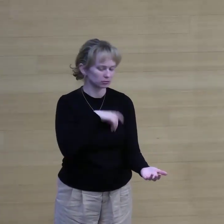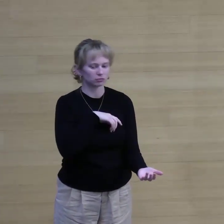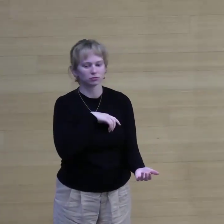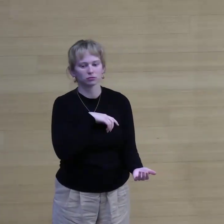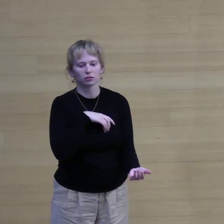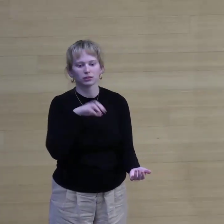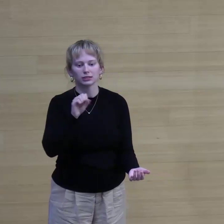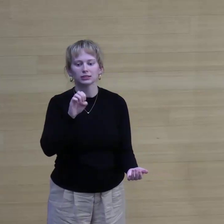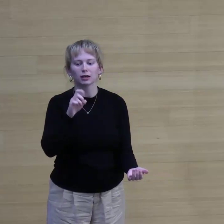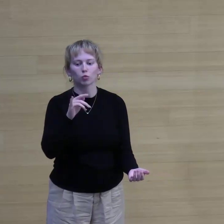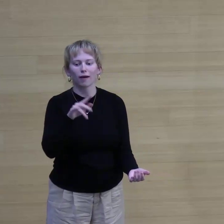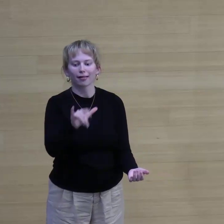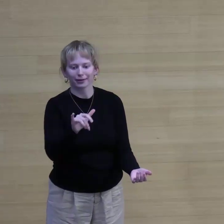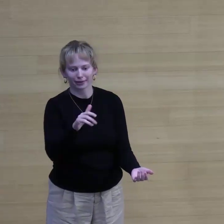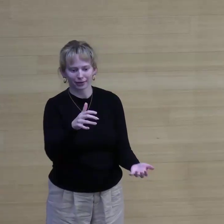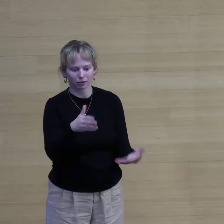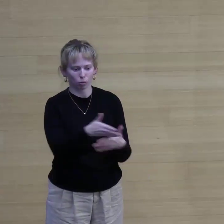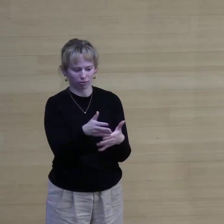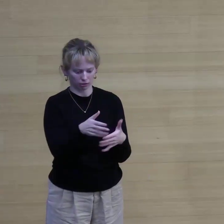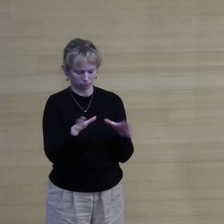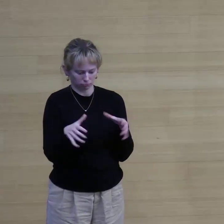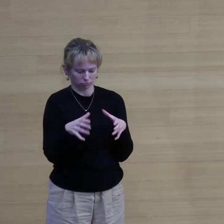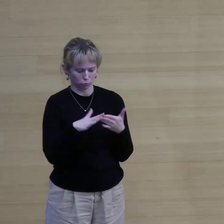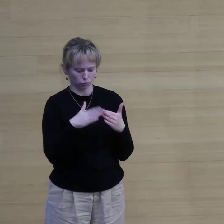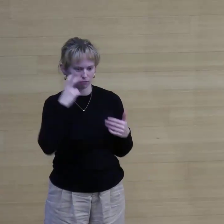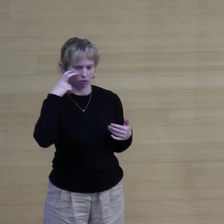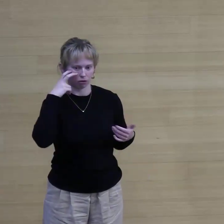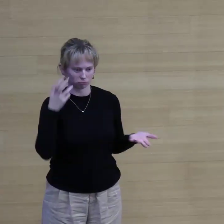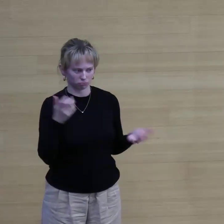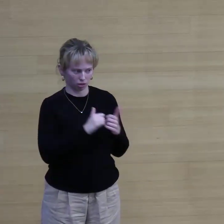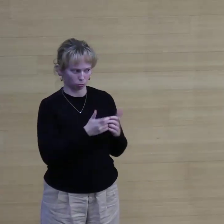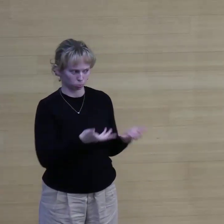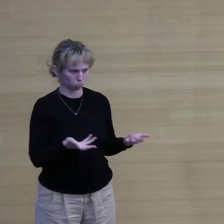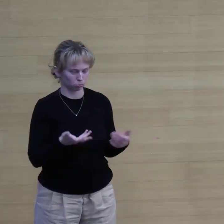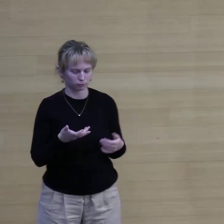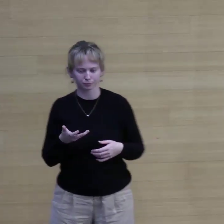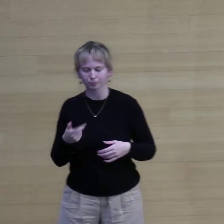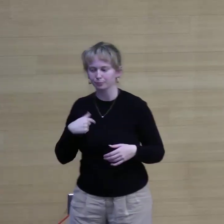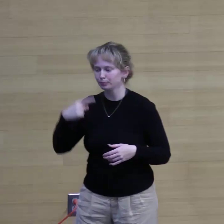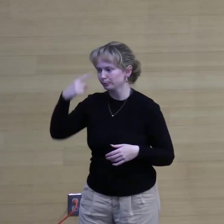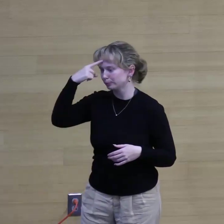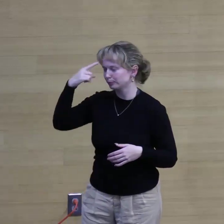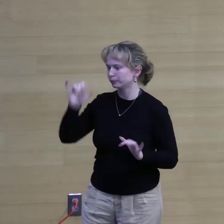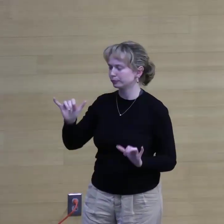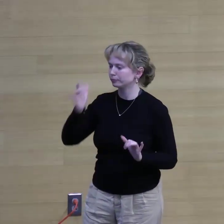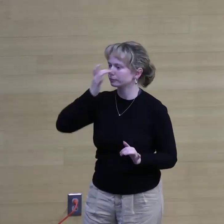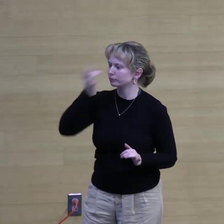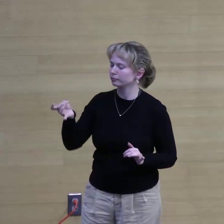sexuality within the blindness community? So I think what's really interesting is